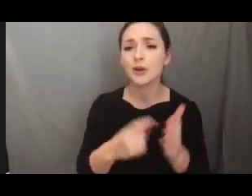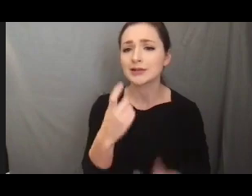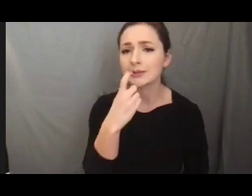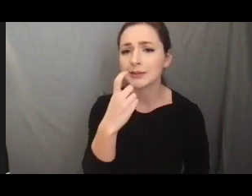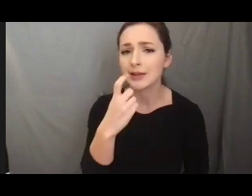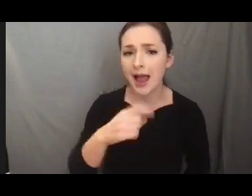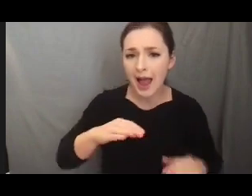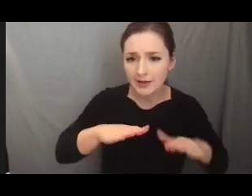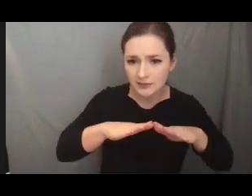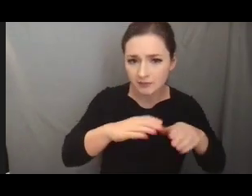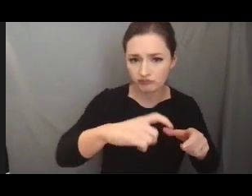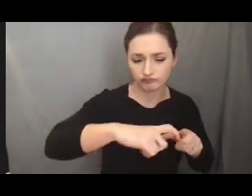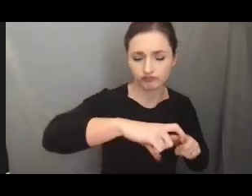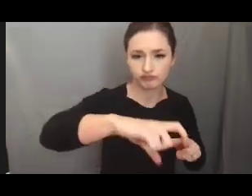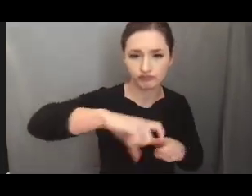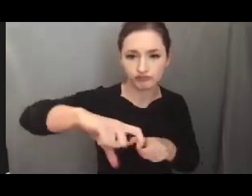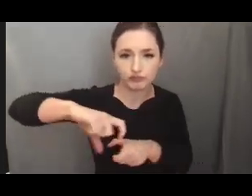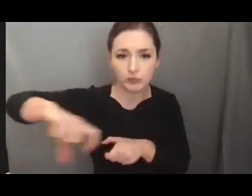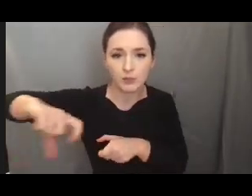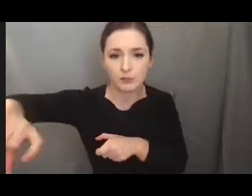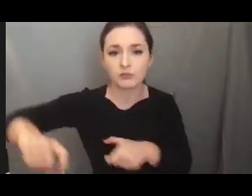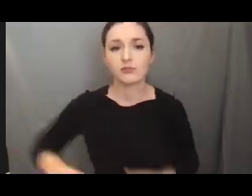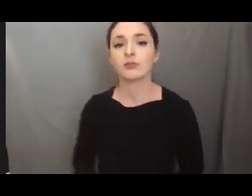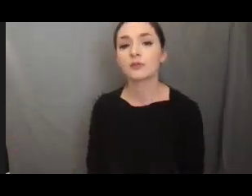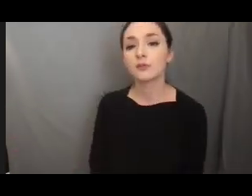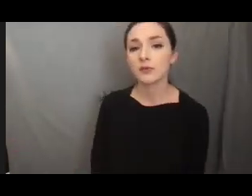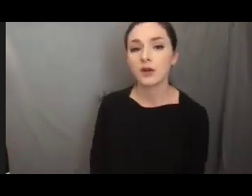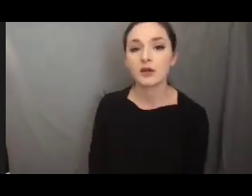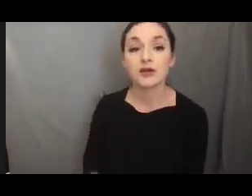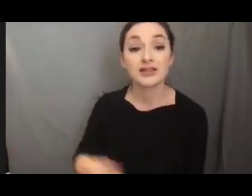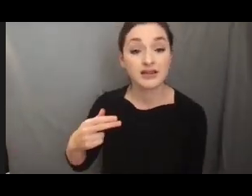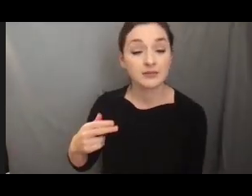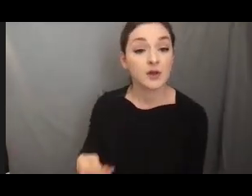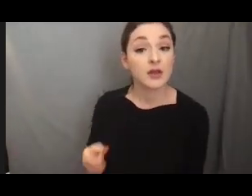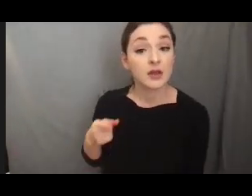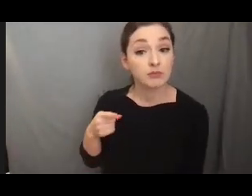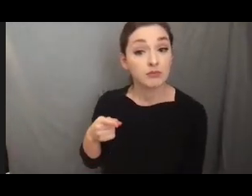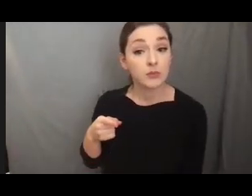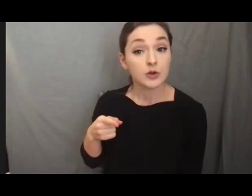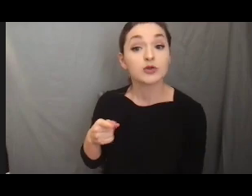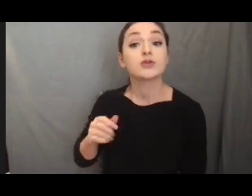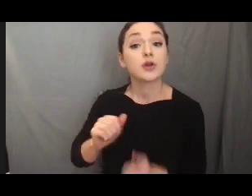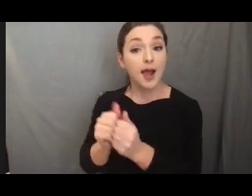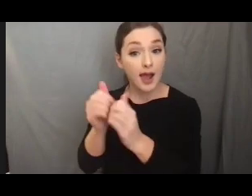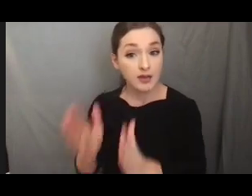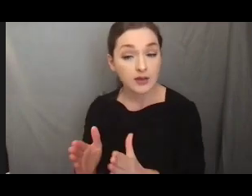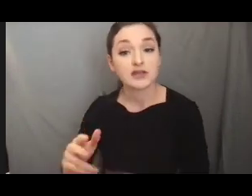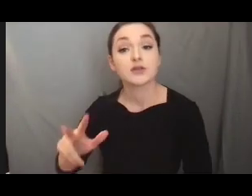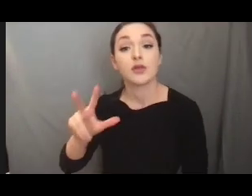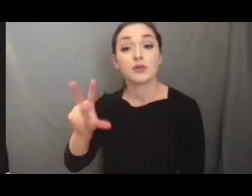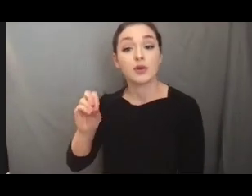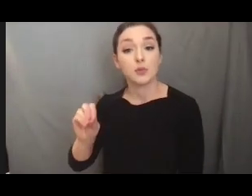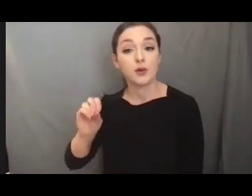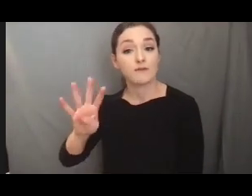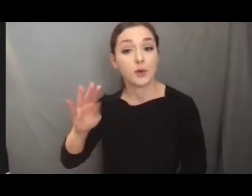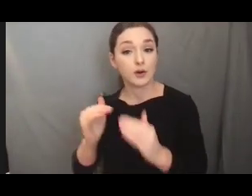highest accolade you can get as a D1 athlete in the country. So these people are 3.8 and above. A lot of them are 4 points. And you can see